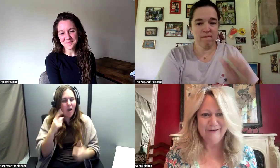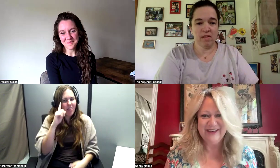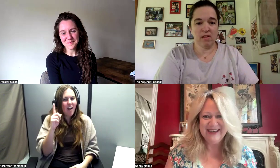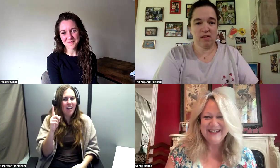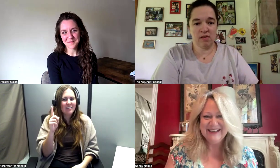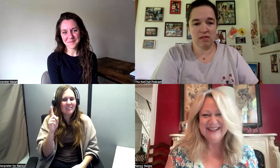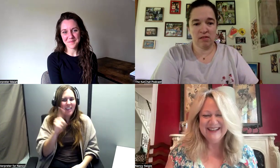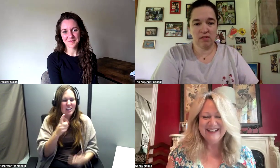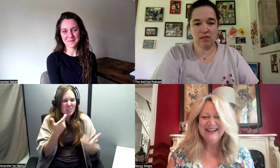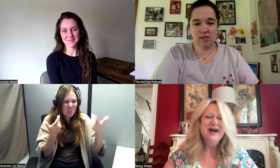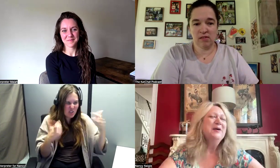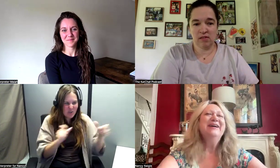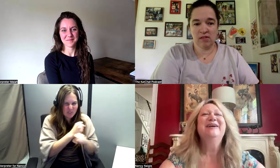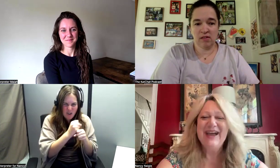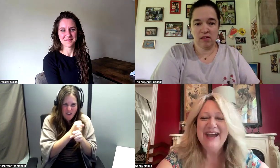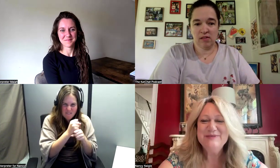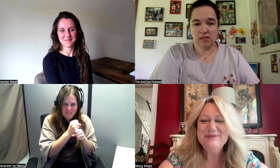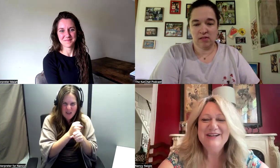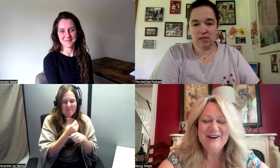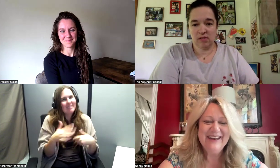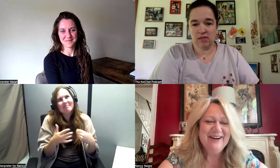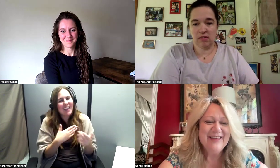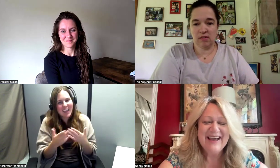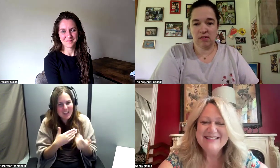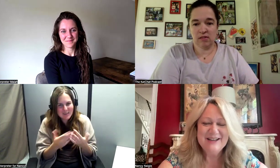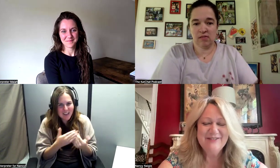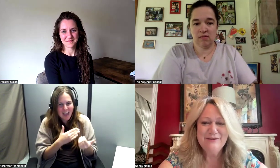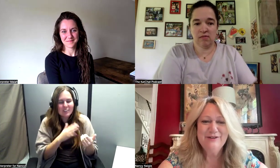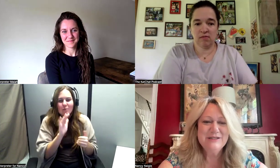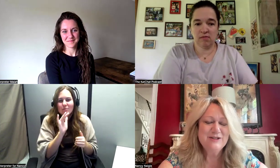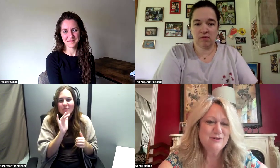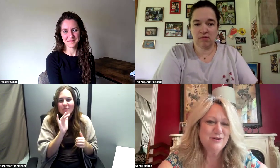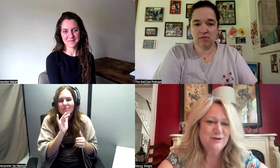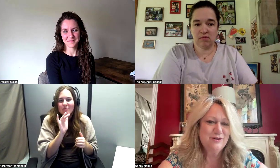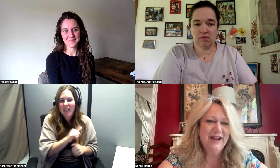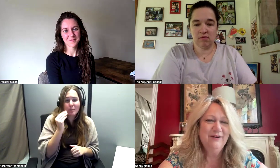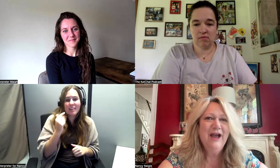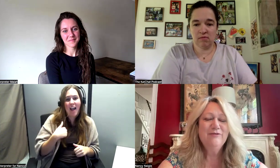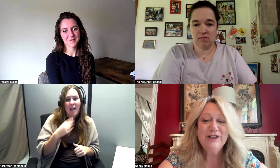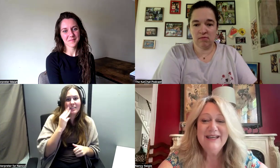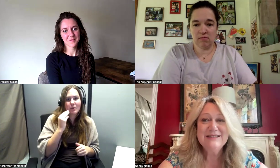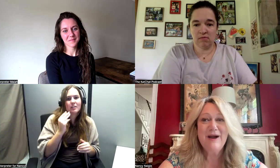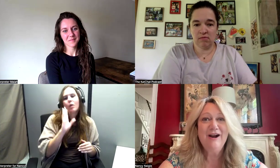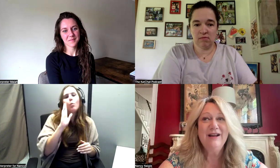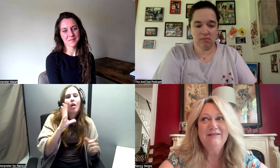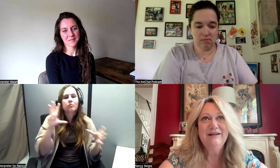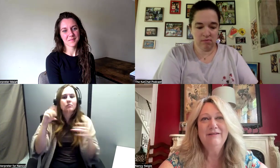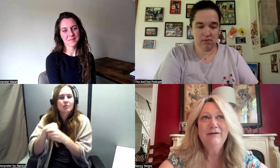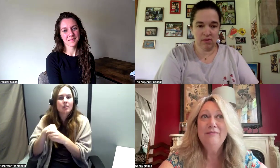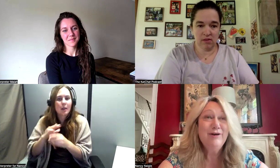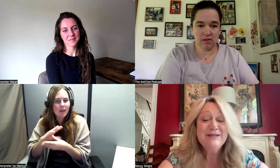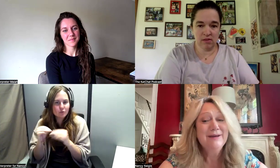of coffee. Anyway, I'm integrating all that kind of stuff into a really special story, really inspired